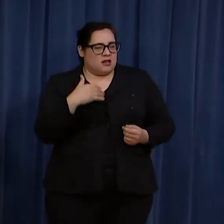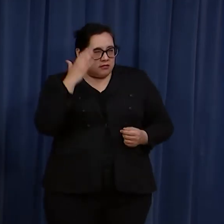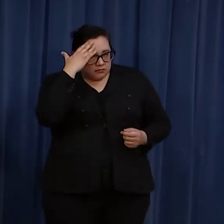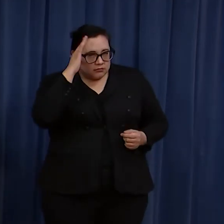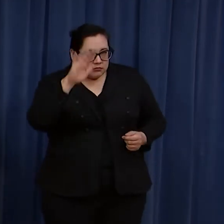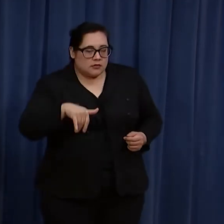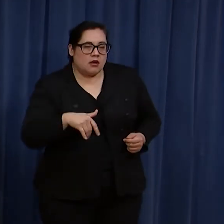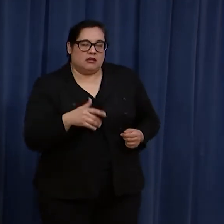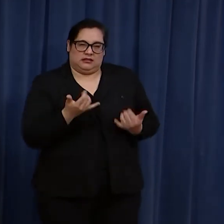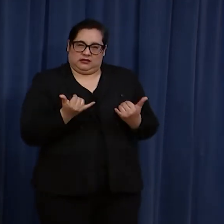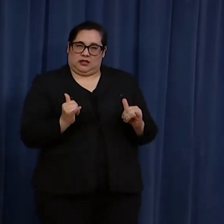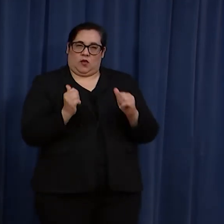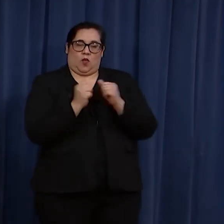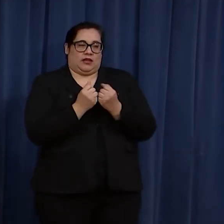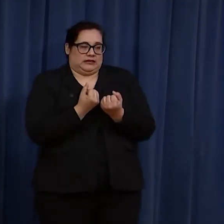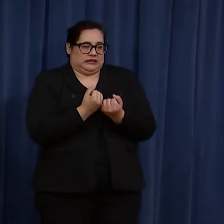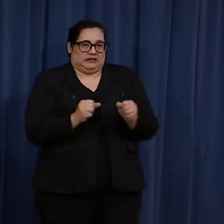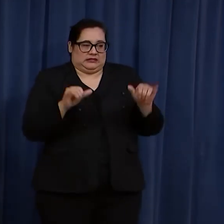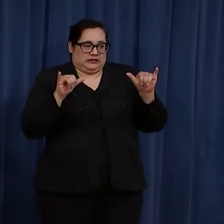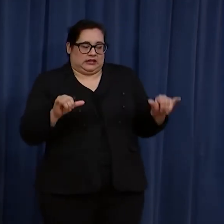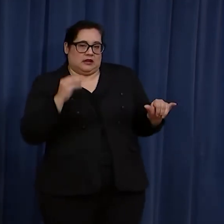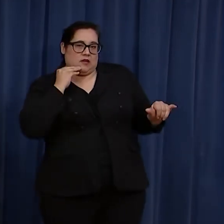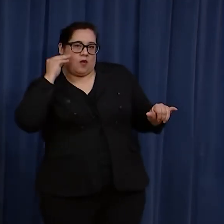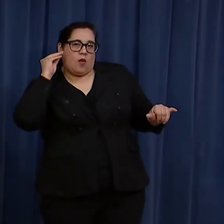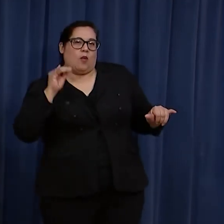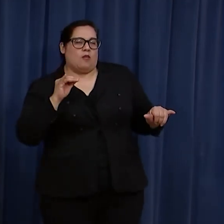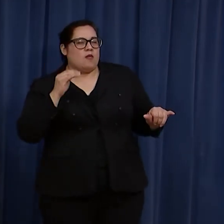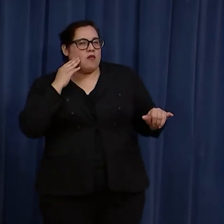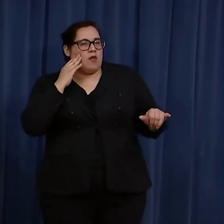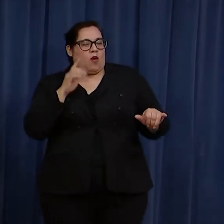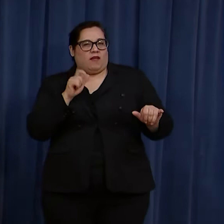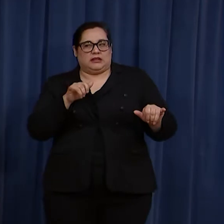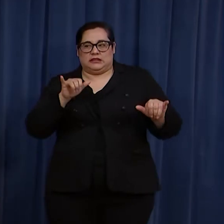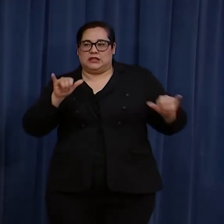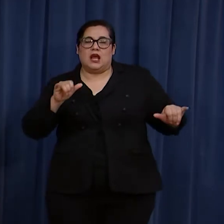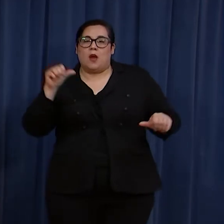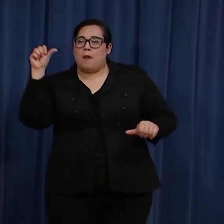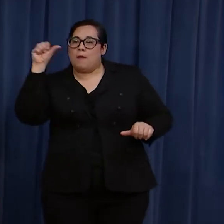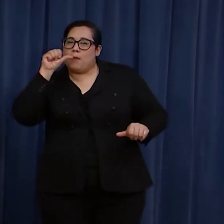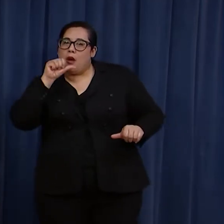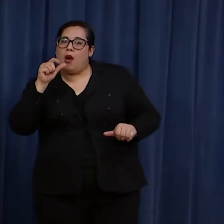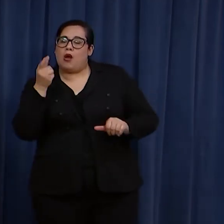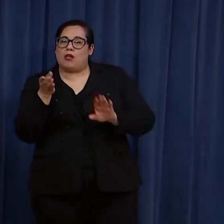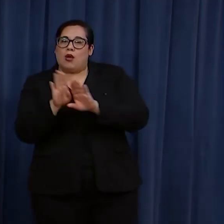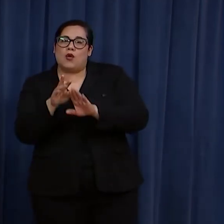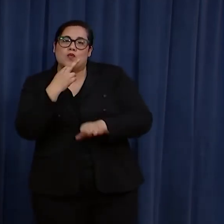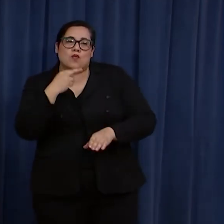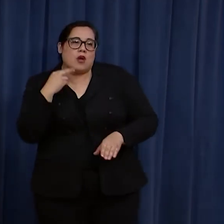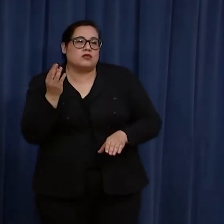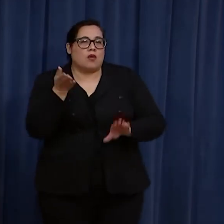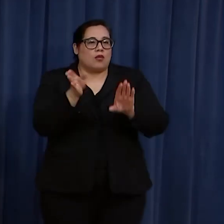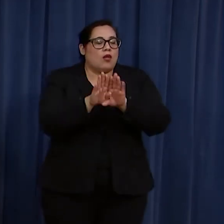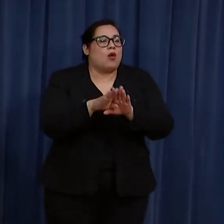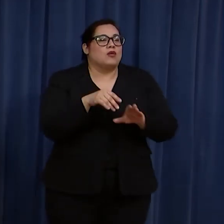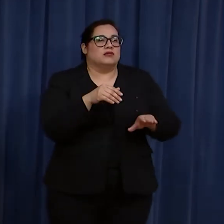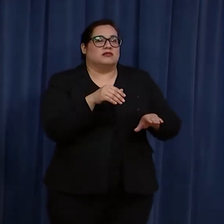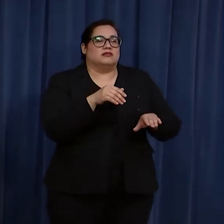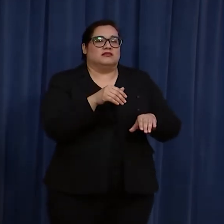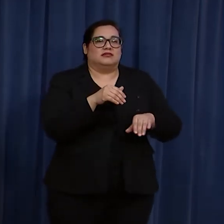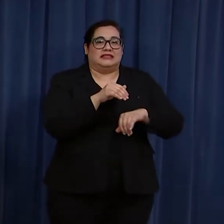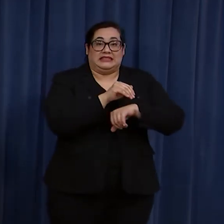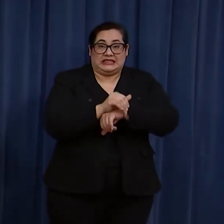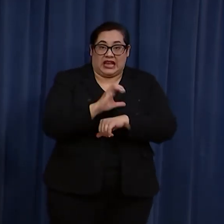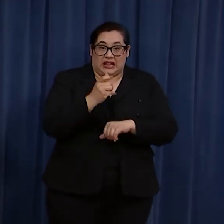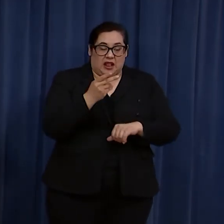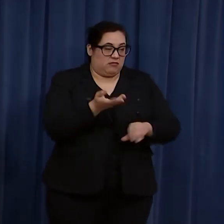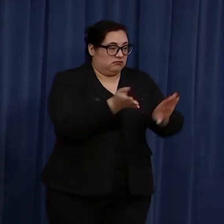even with the safer at home orders and bars and restaurants closed at night and nightclubs shut down,